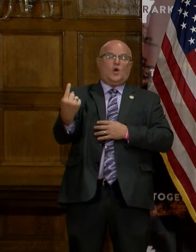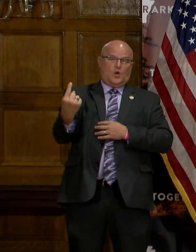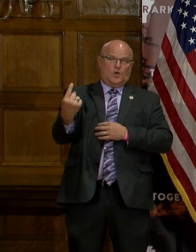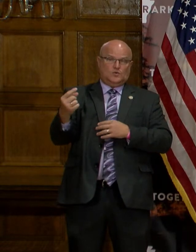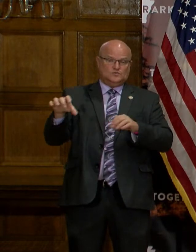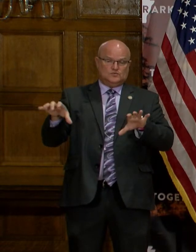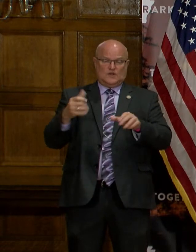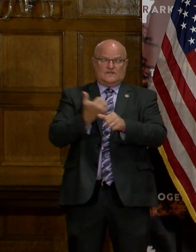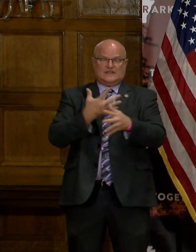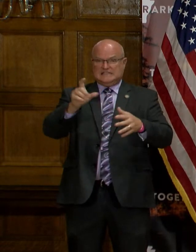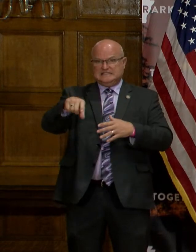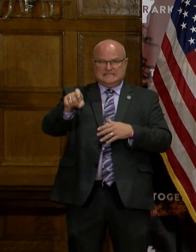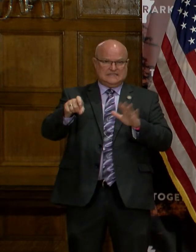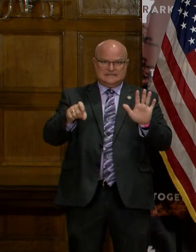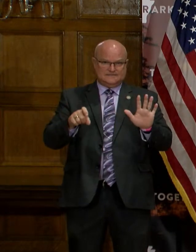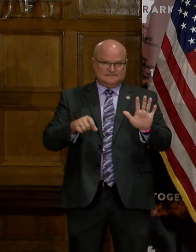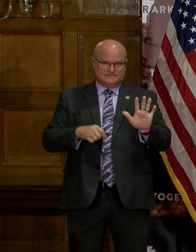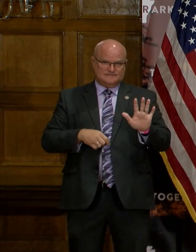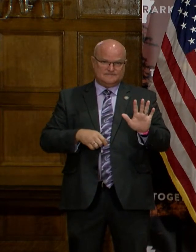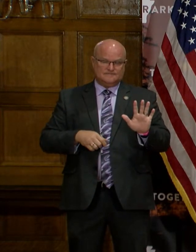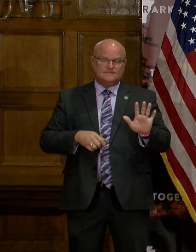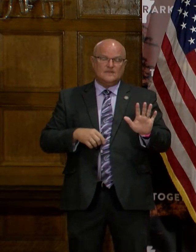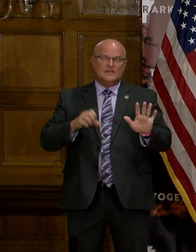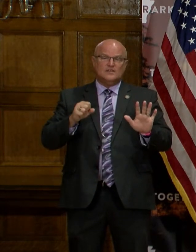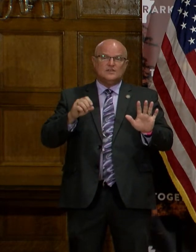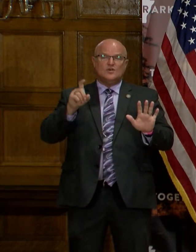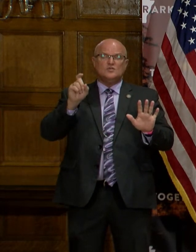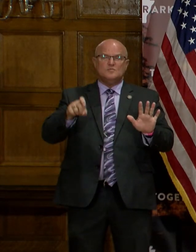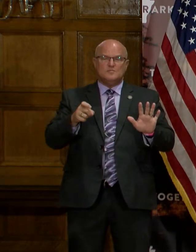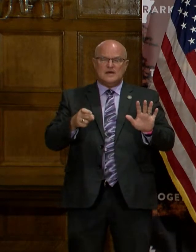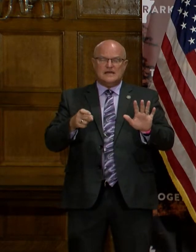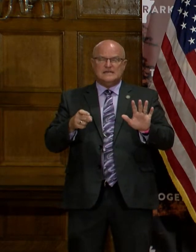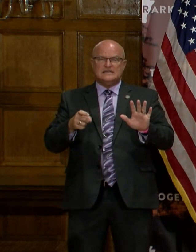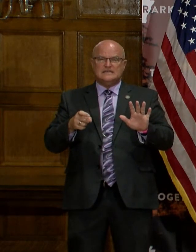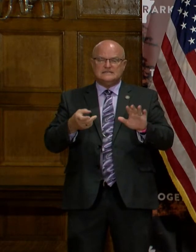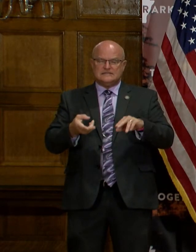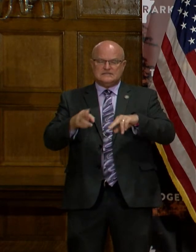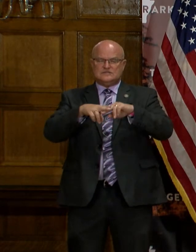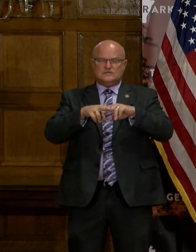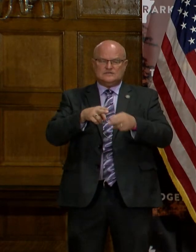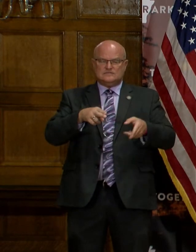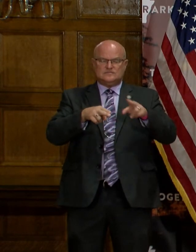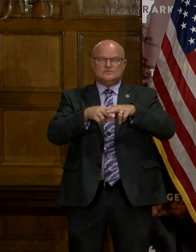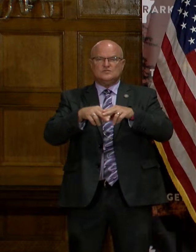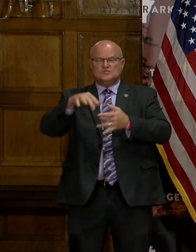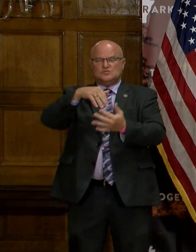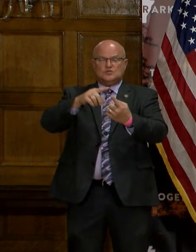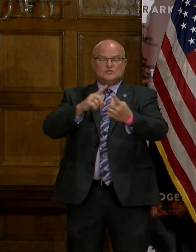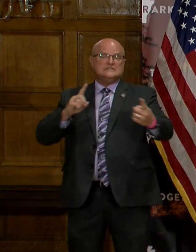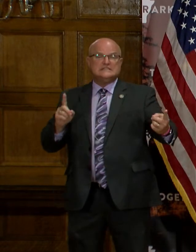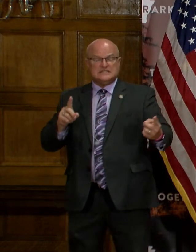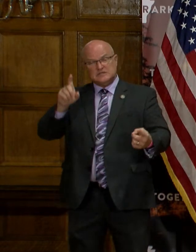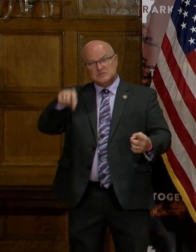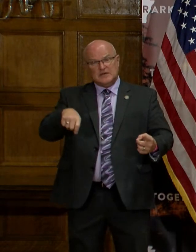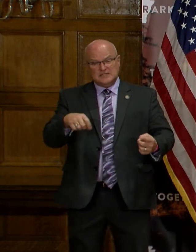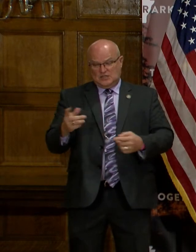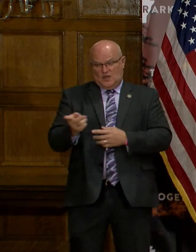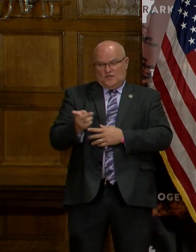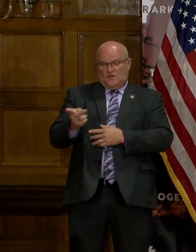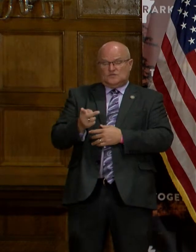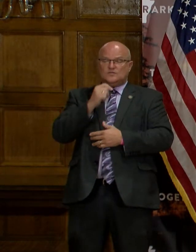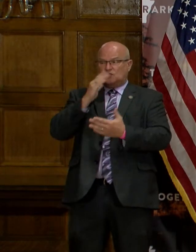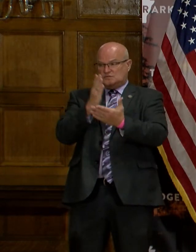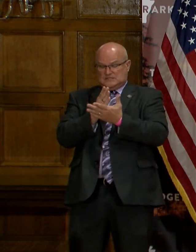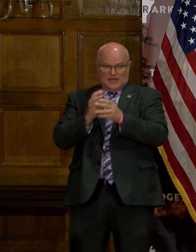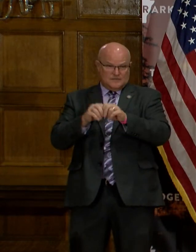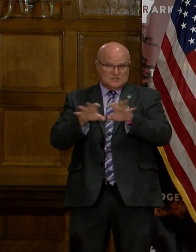do everything that's needed. And so you have to layer that with social distancing. And those two alone will not stop